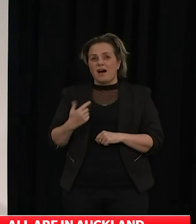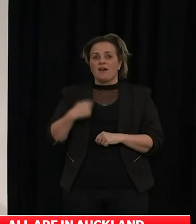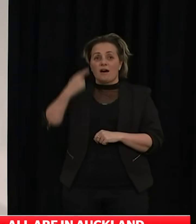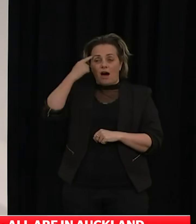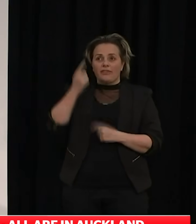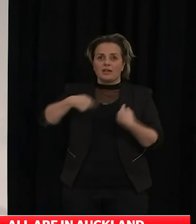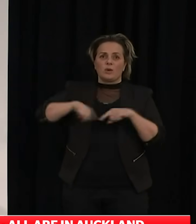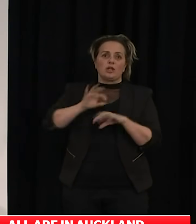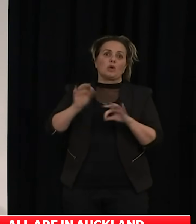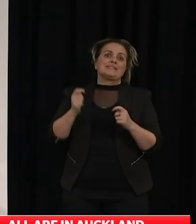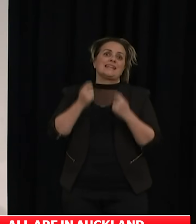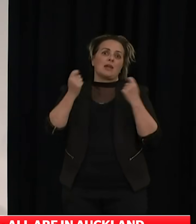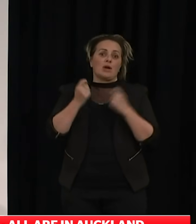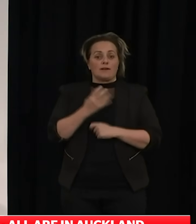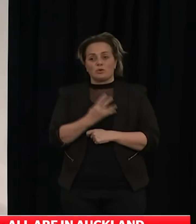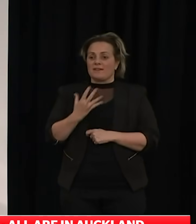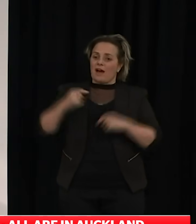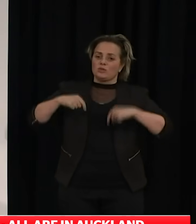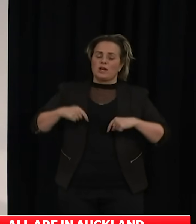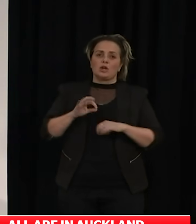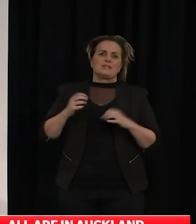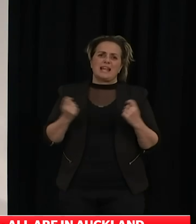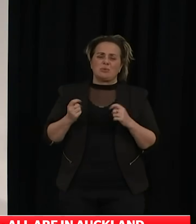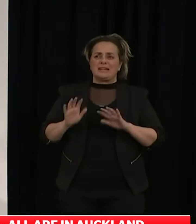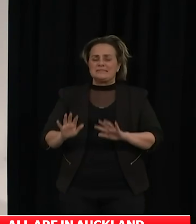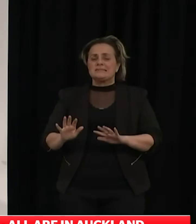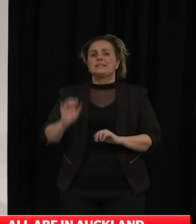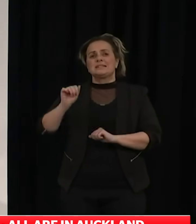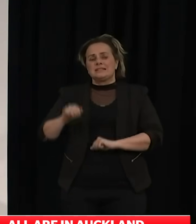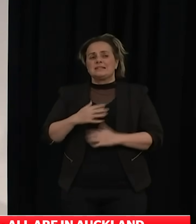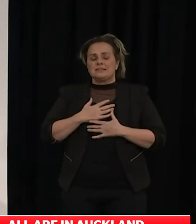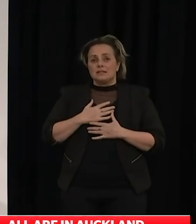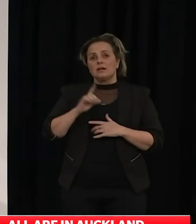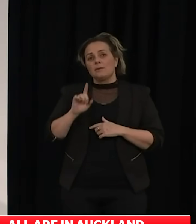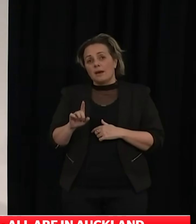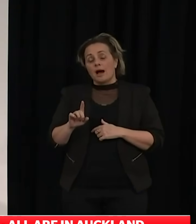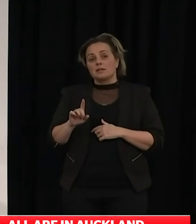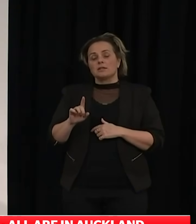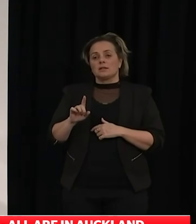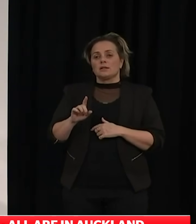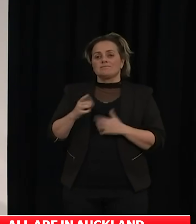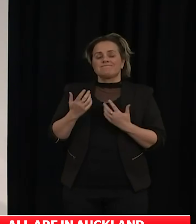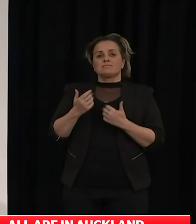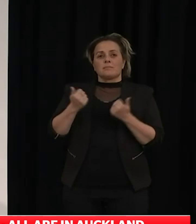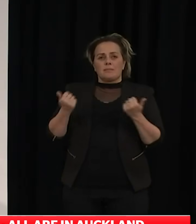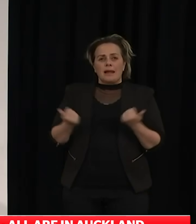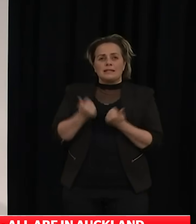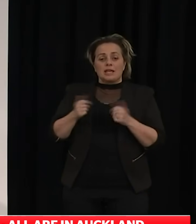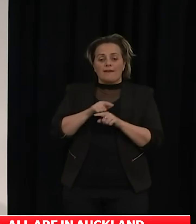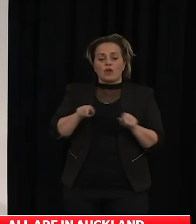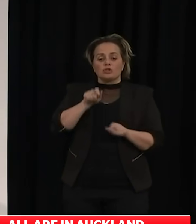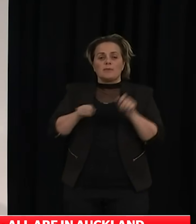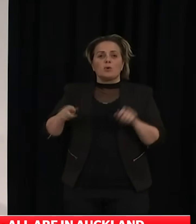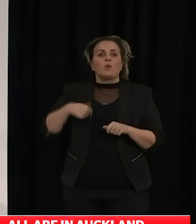in this process would be celebrating a number like the one we're seeing today. But the fact that such a significant proportion of those are